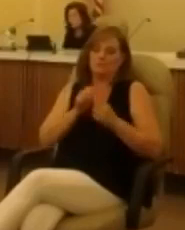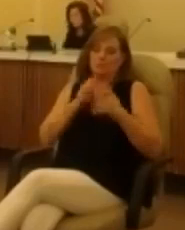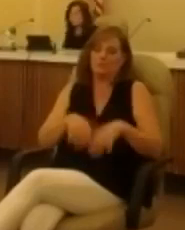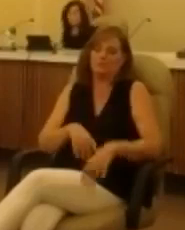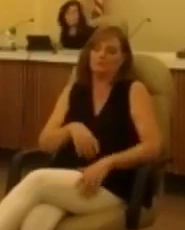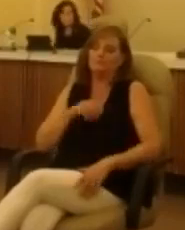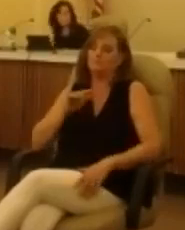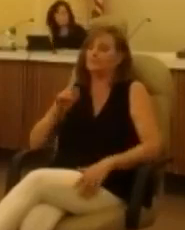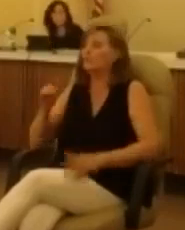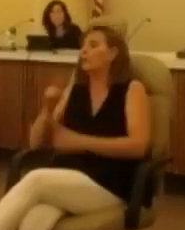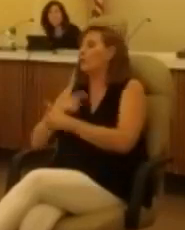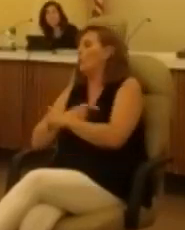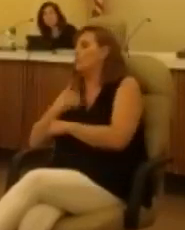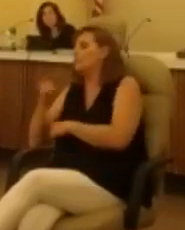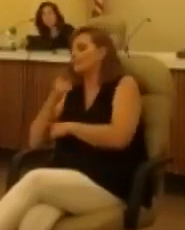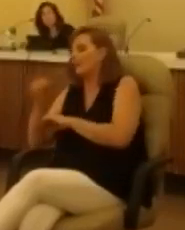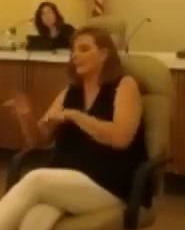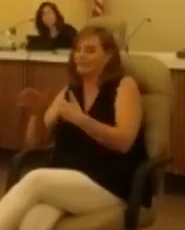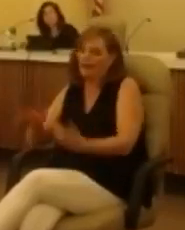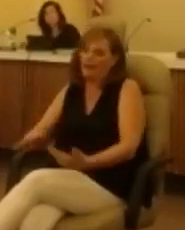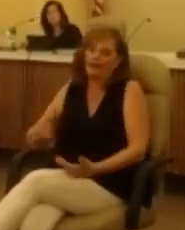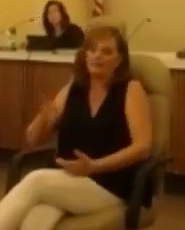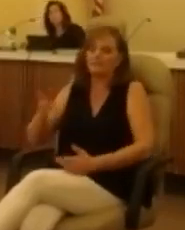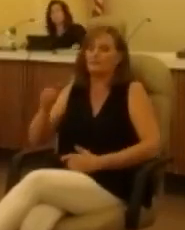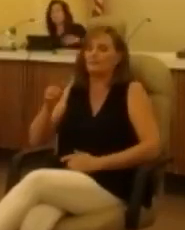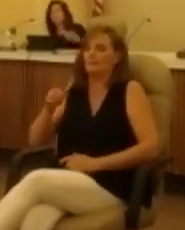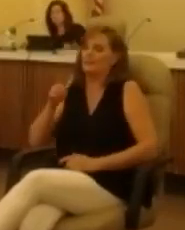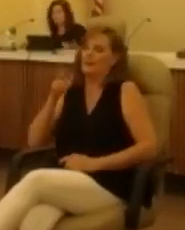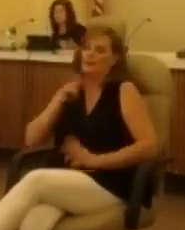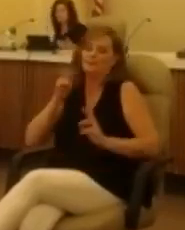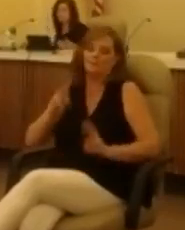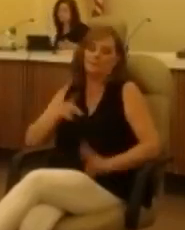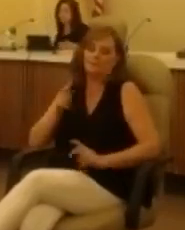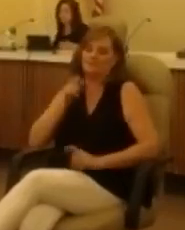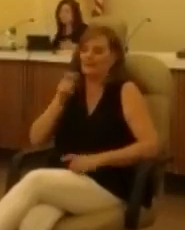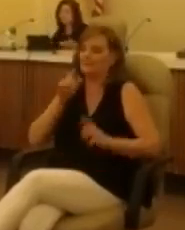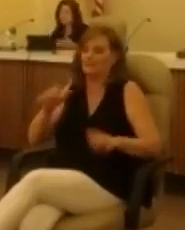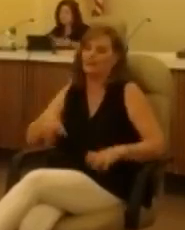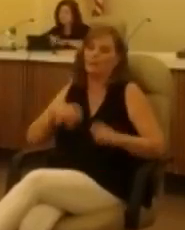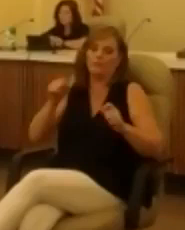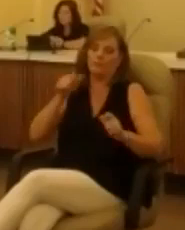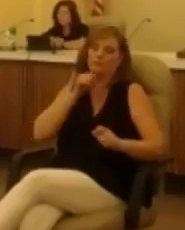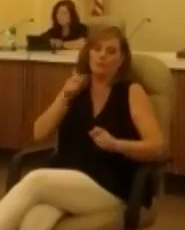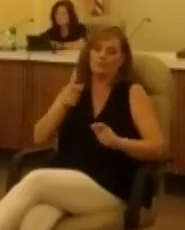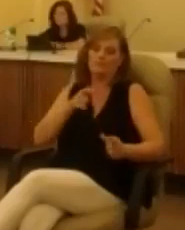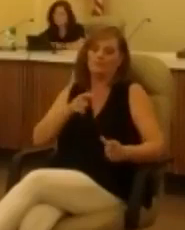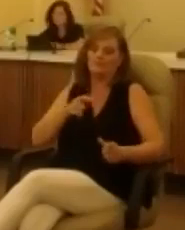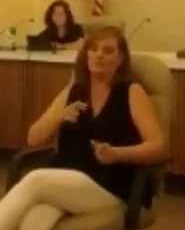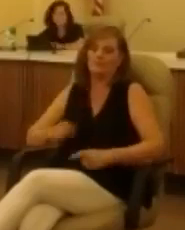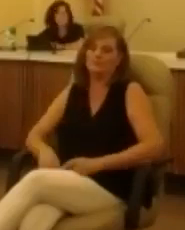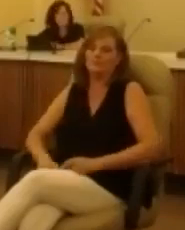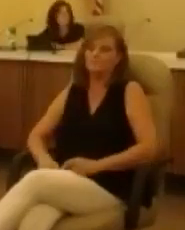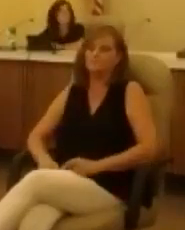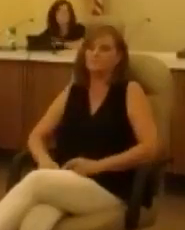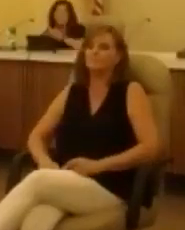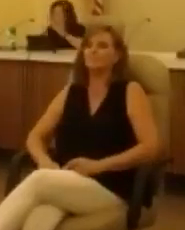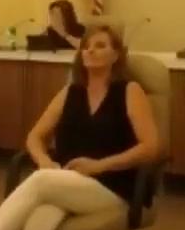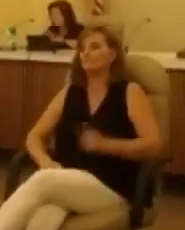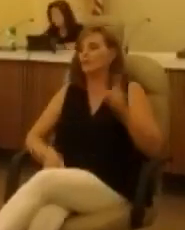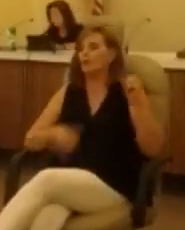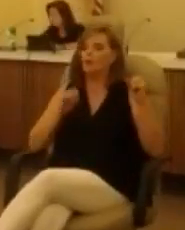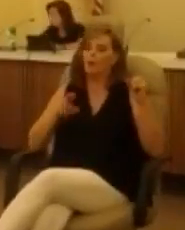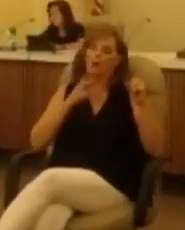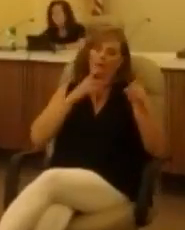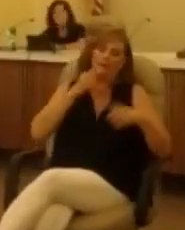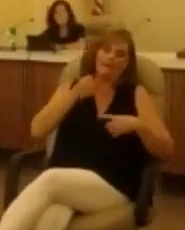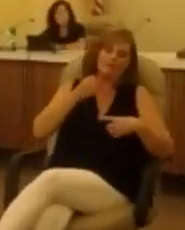bought it. Or somebody passes away in an estate and there's nobody to take over, so the estate doesn't take place. And it's just, I wish there was a shorter process. Or they Oh, fight it's-